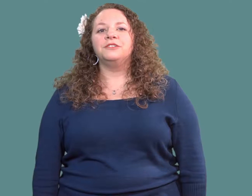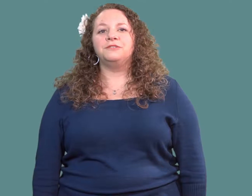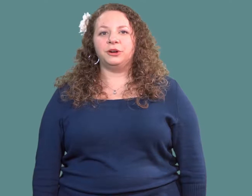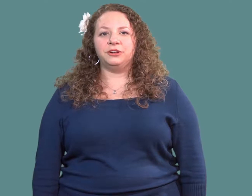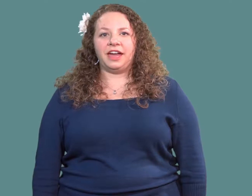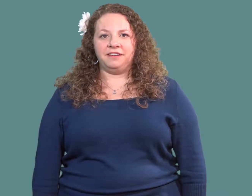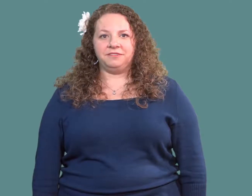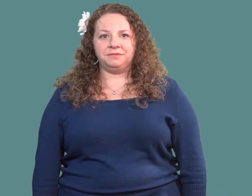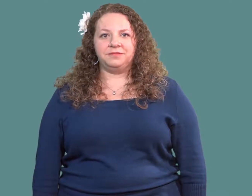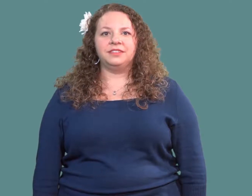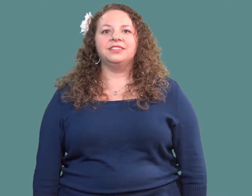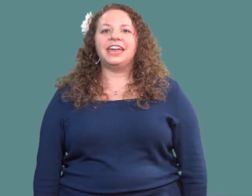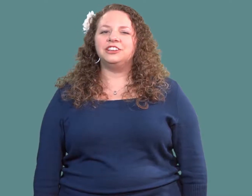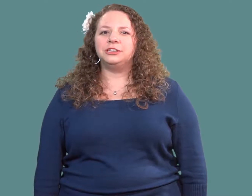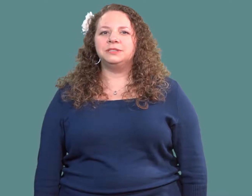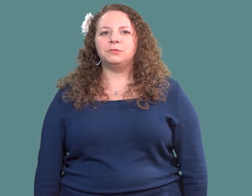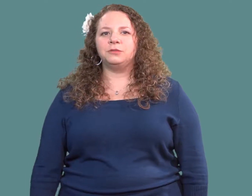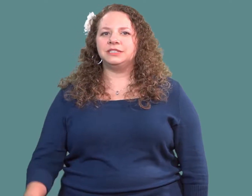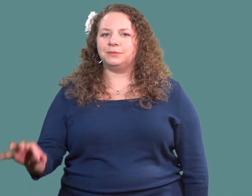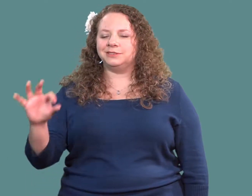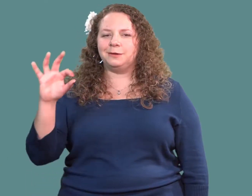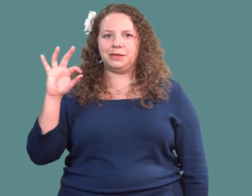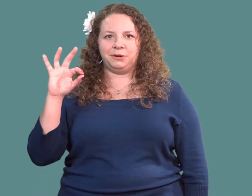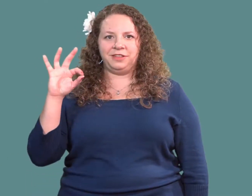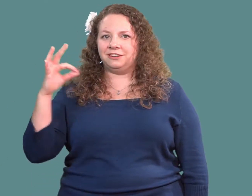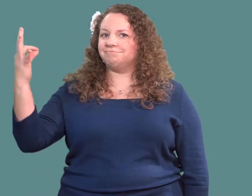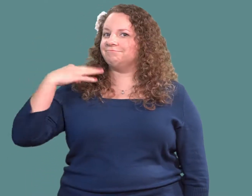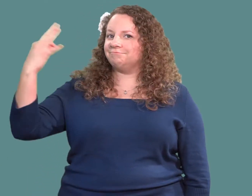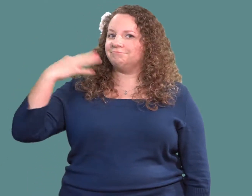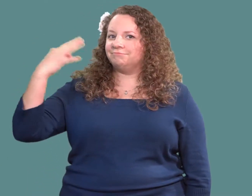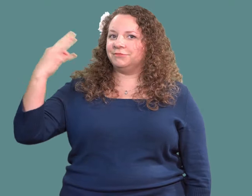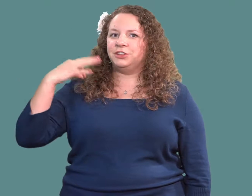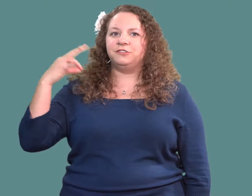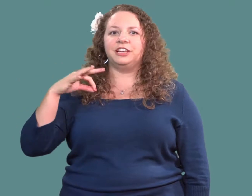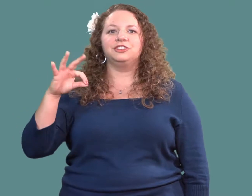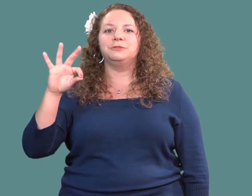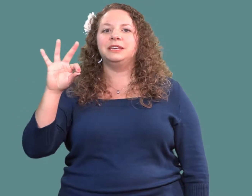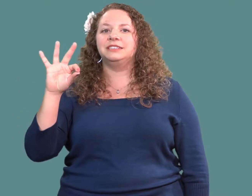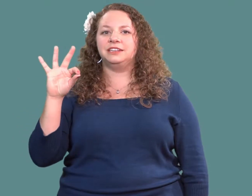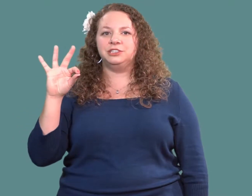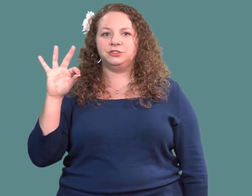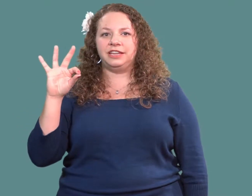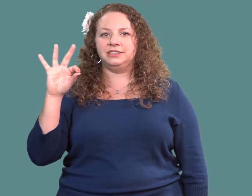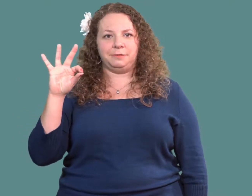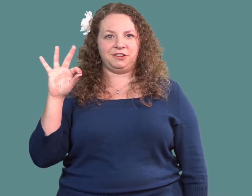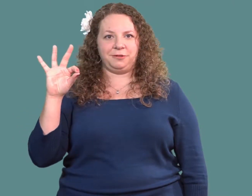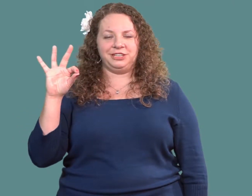For your F, the hand shape somewhat resembles a paper fan. Your fingers should be extended straight and separate from each